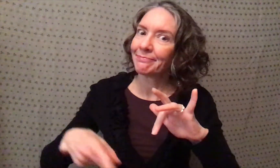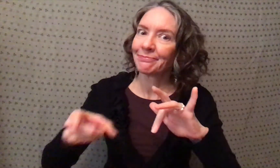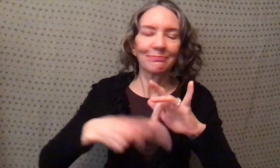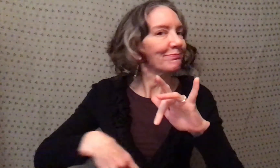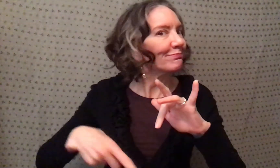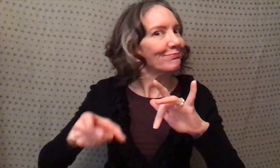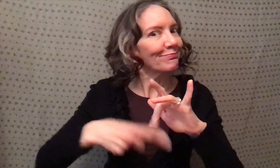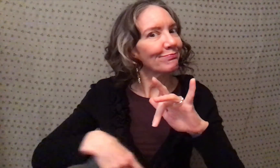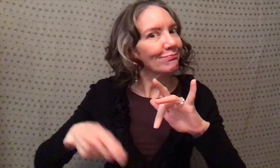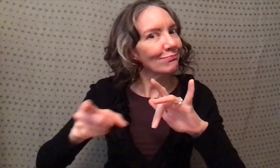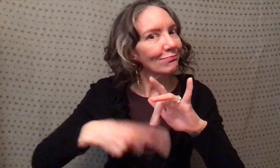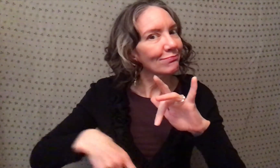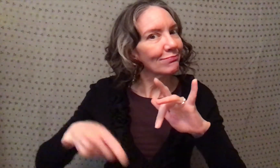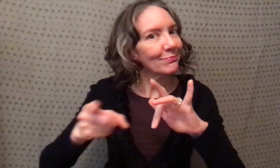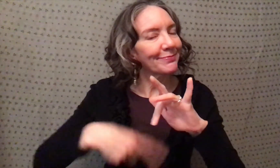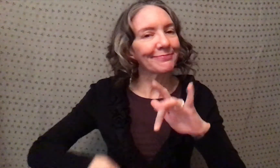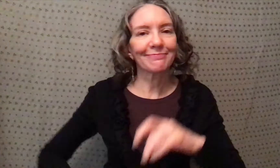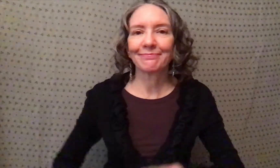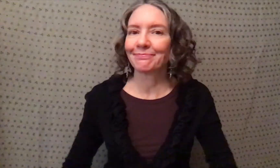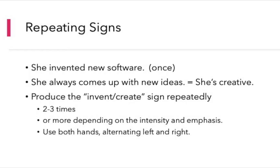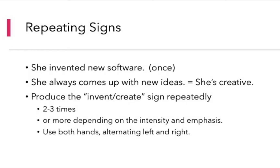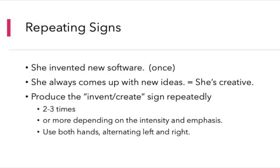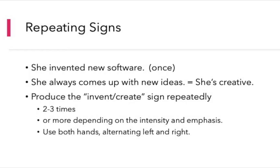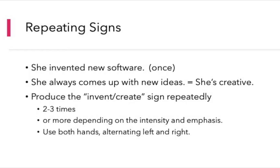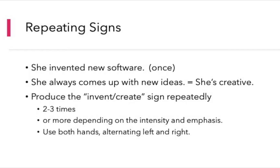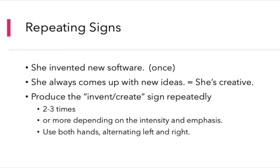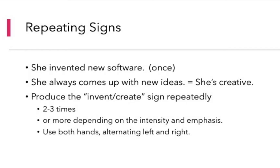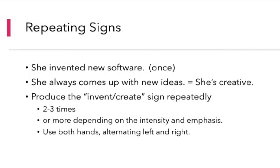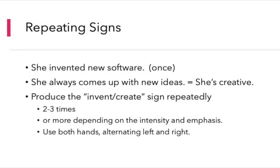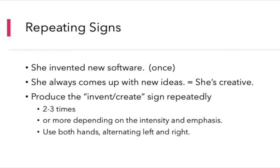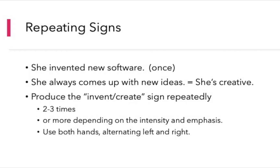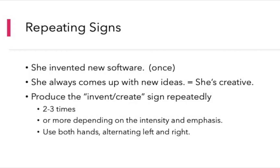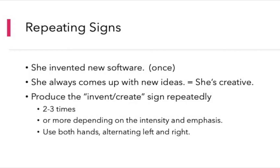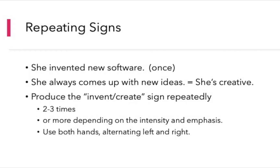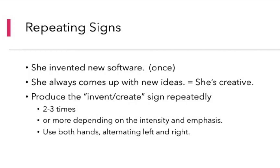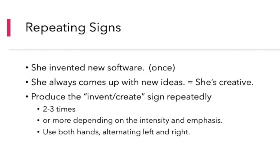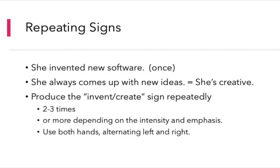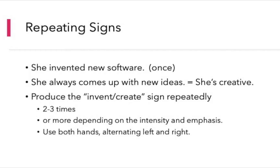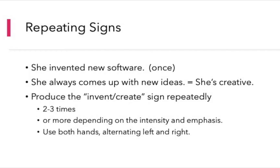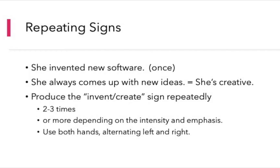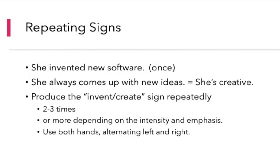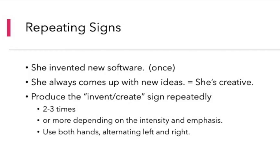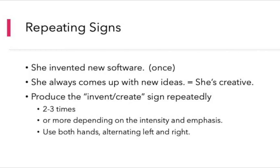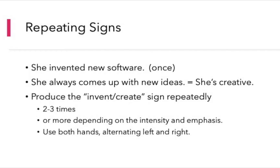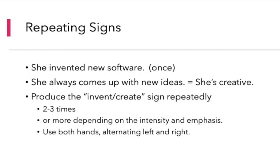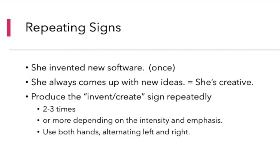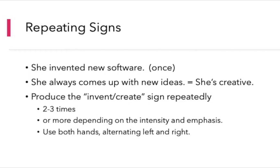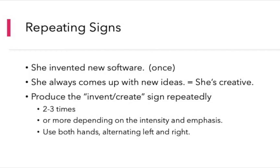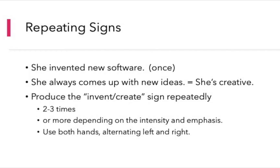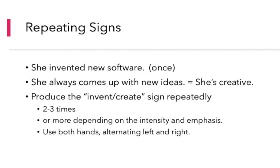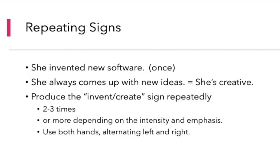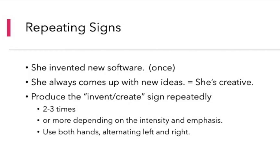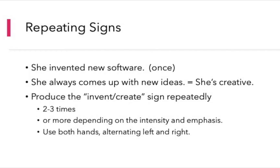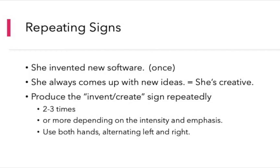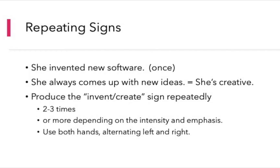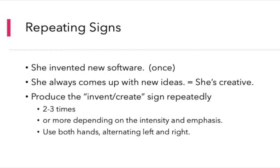He's always absent. The sign create, invent, or innovate can be used for a